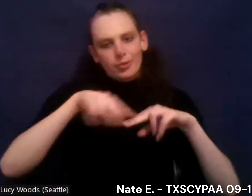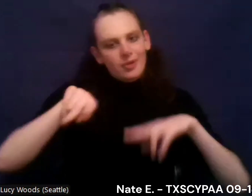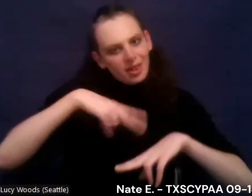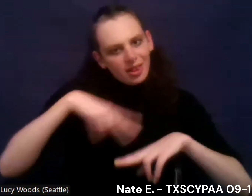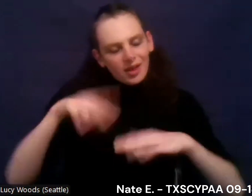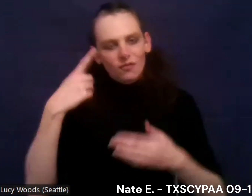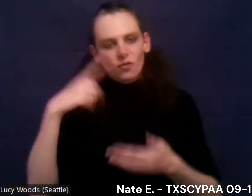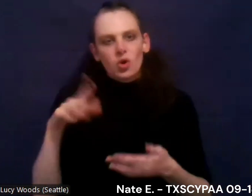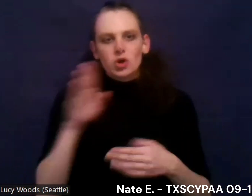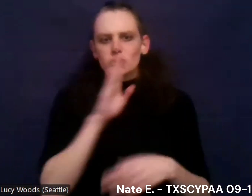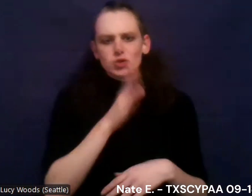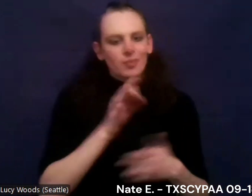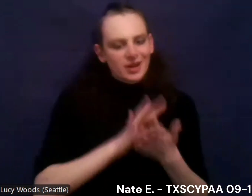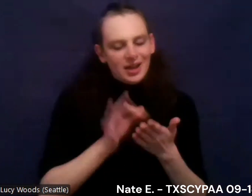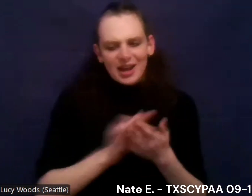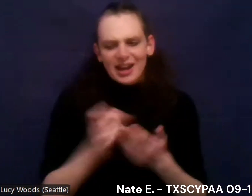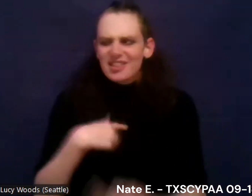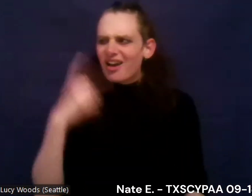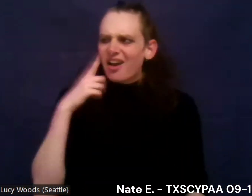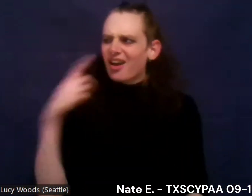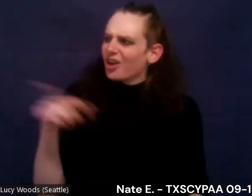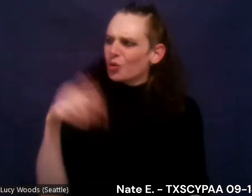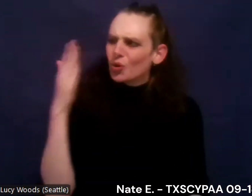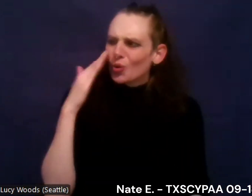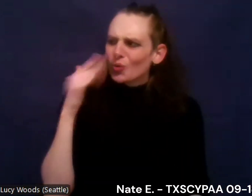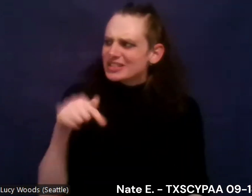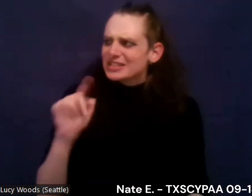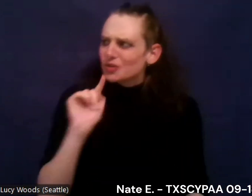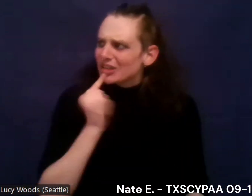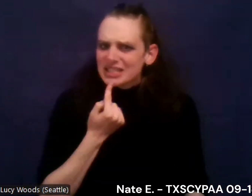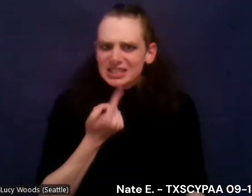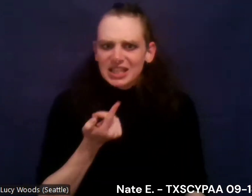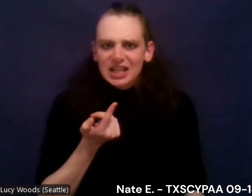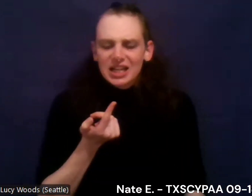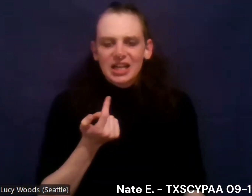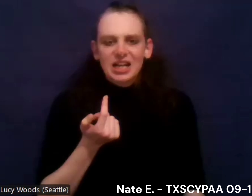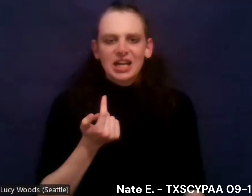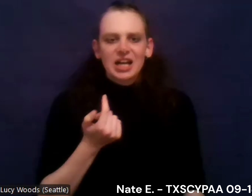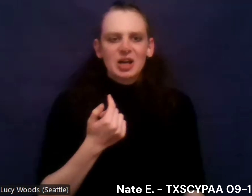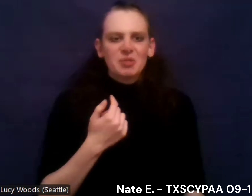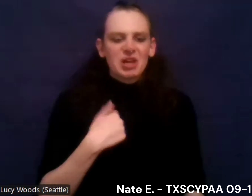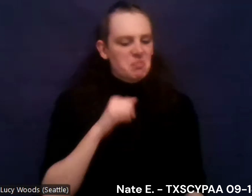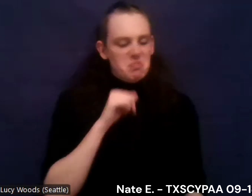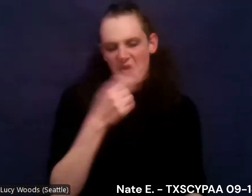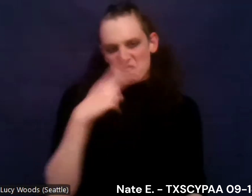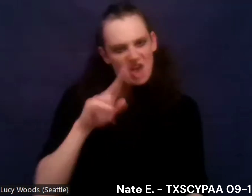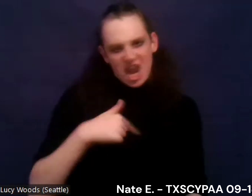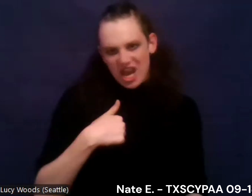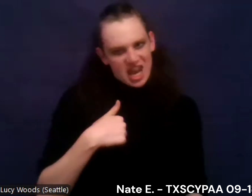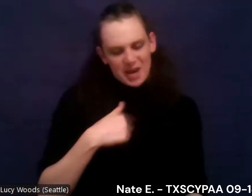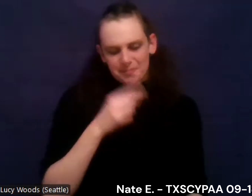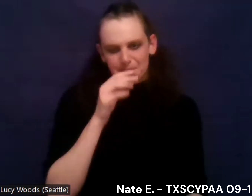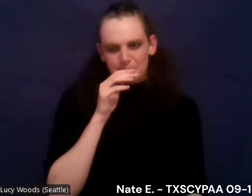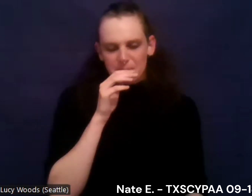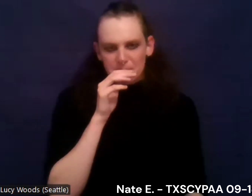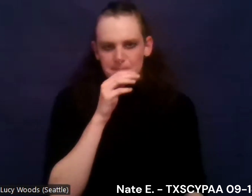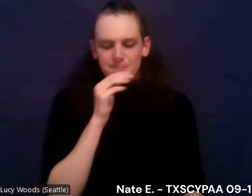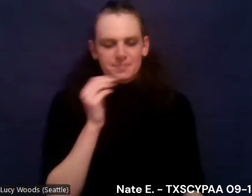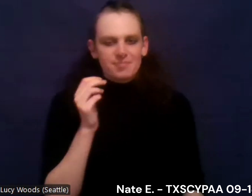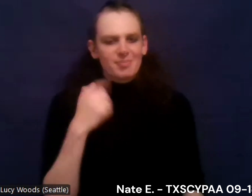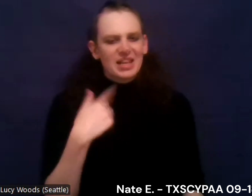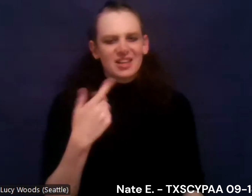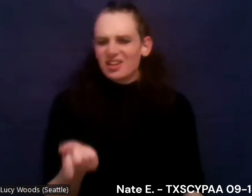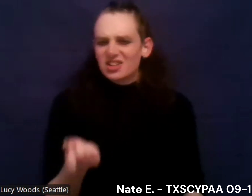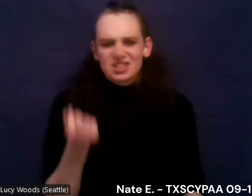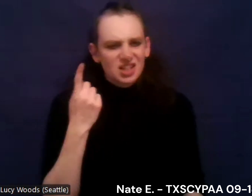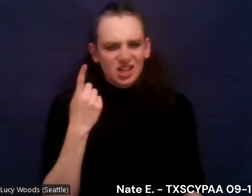this is serious? Like I didn't say that, but I'm like thinking it. And I couldn't understand. I couldn't see it. And it took me a little while to